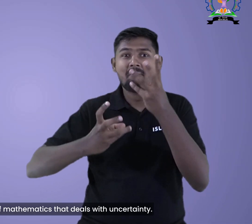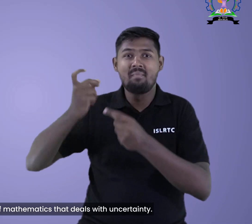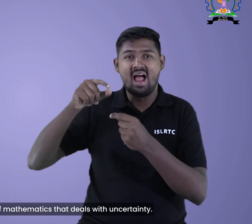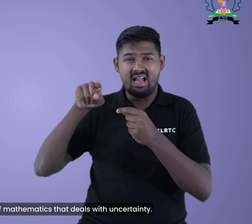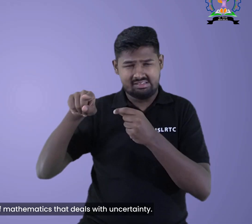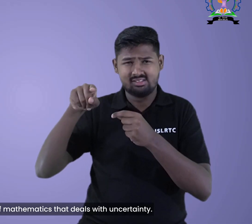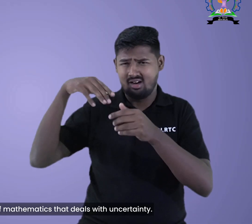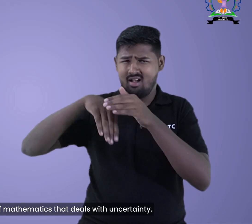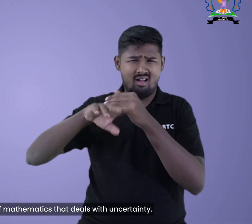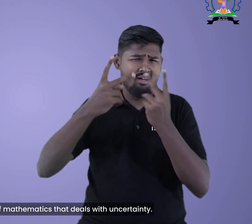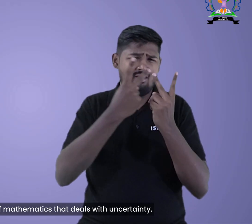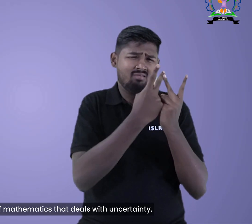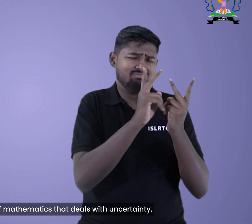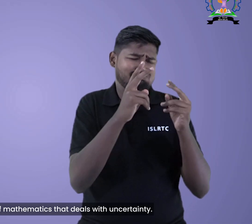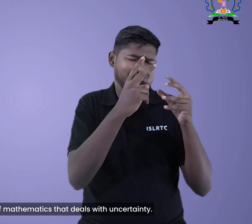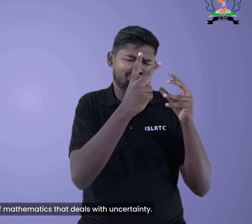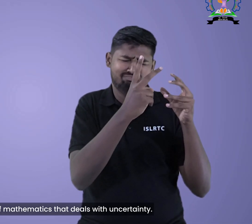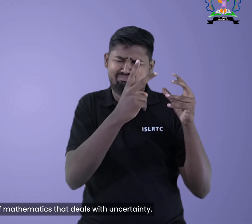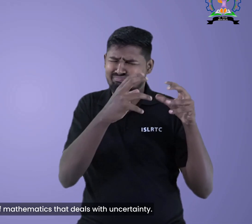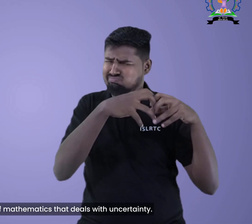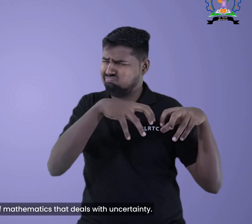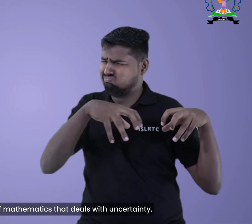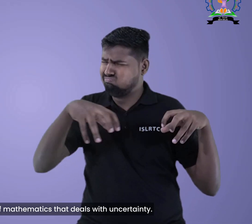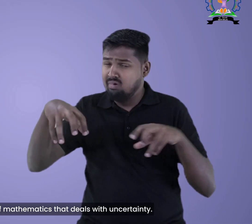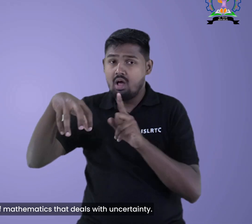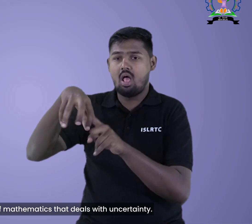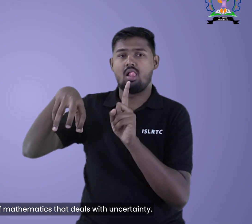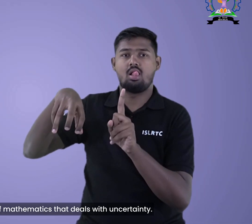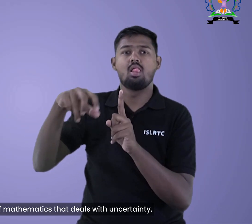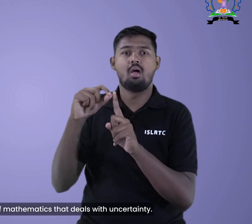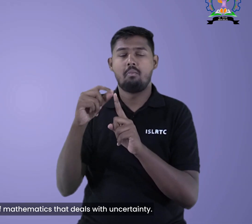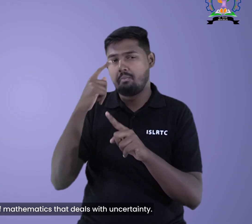Probability is the branch of mathematics that deals with uncertainty.